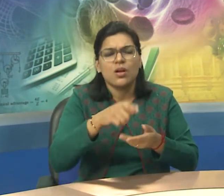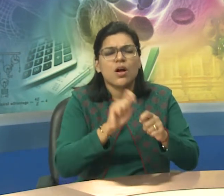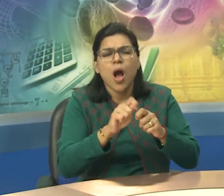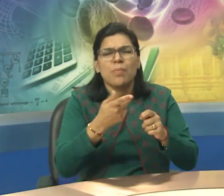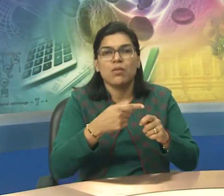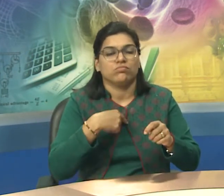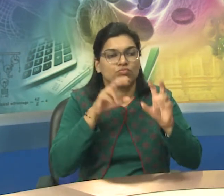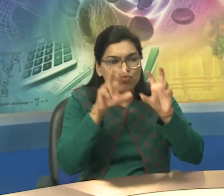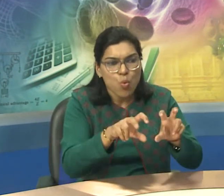from